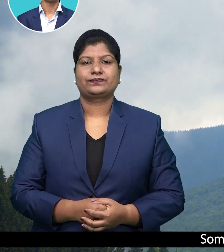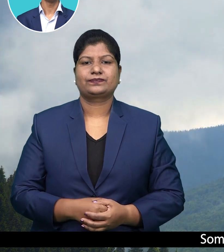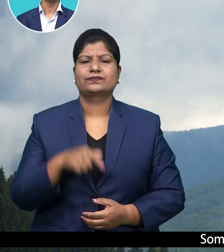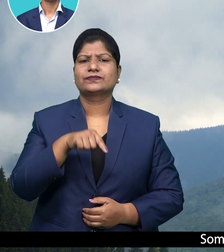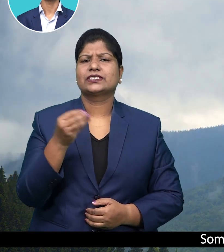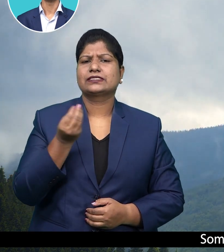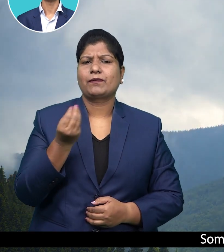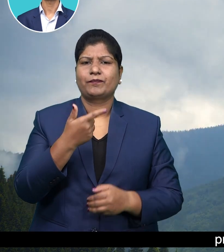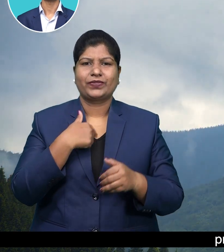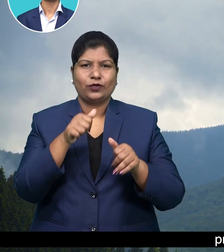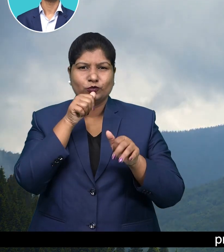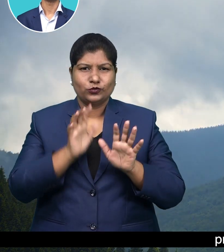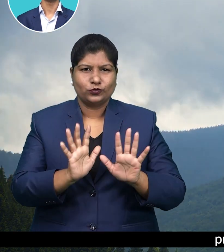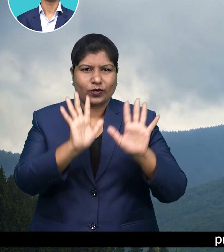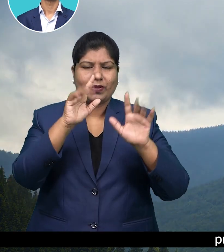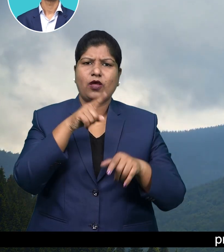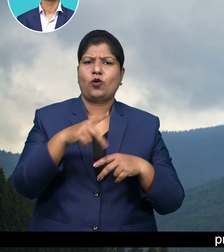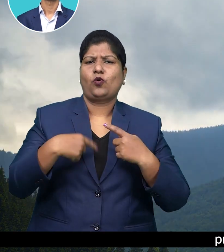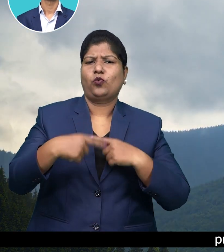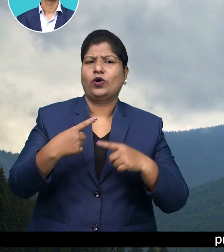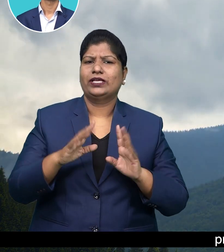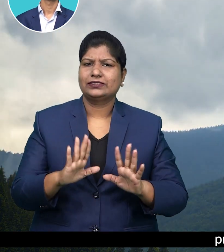Some vapor is always present in the air.